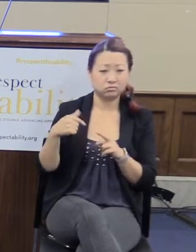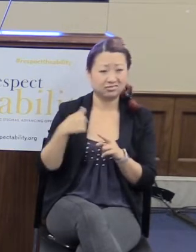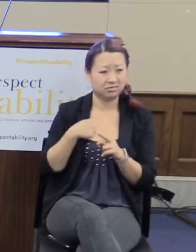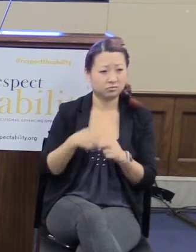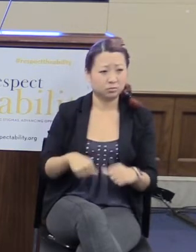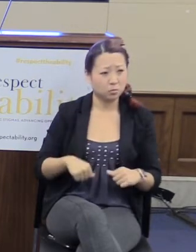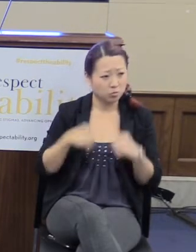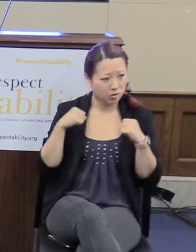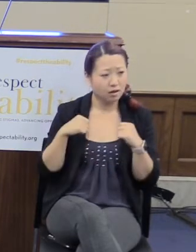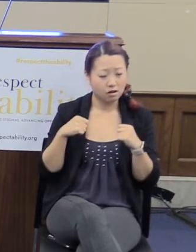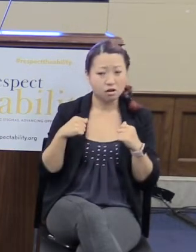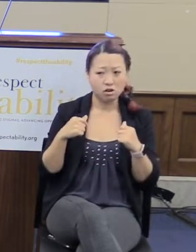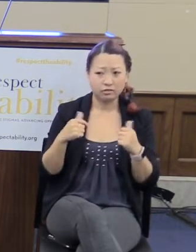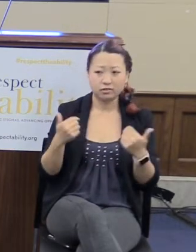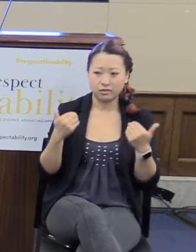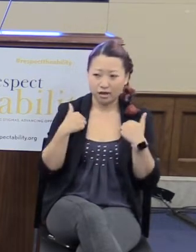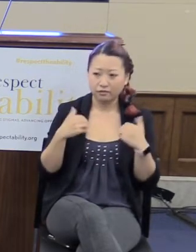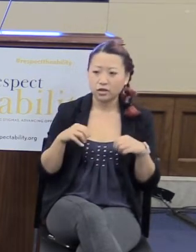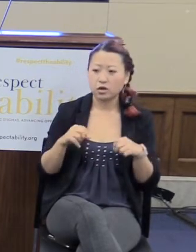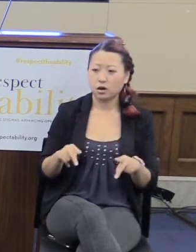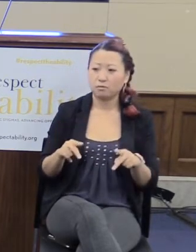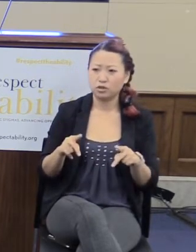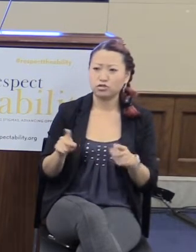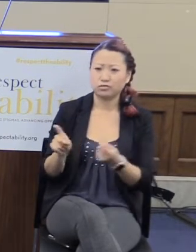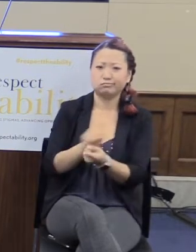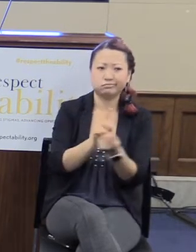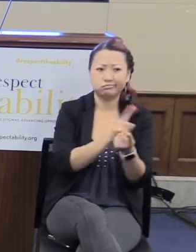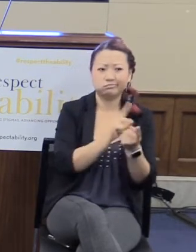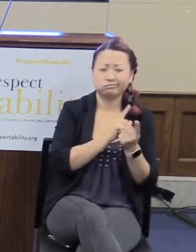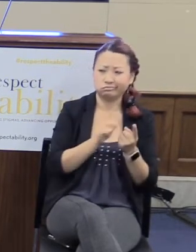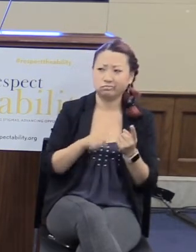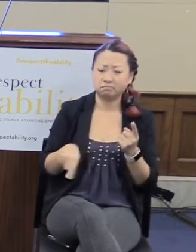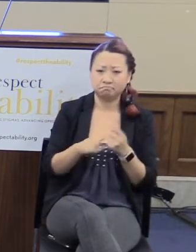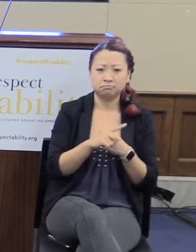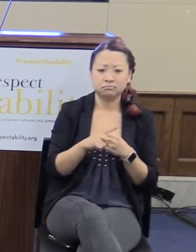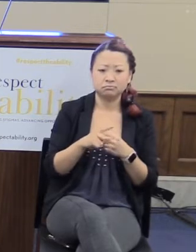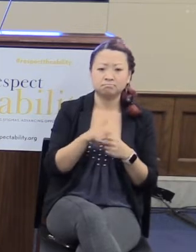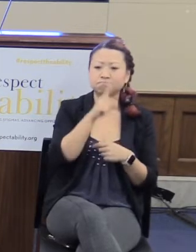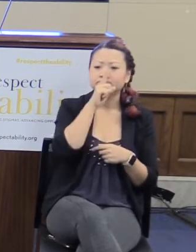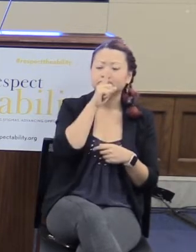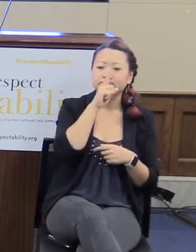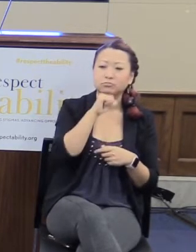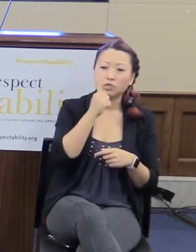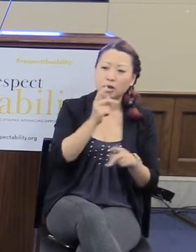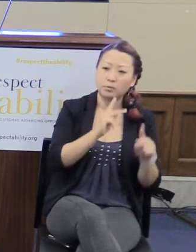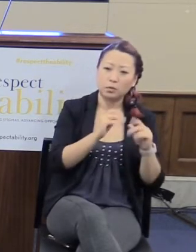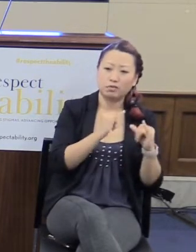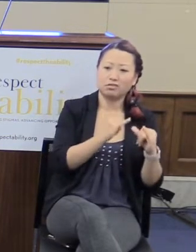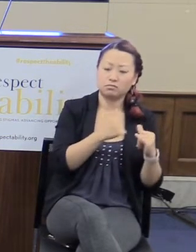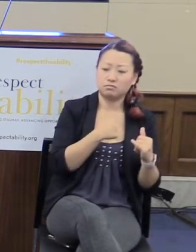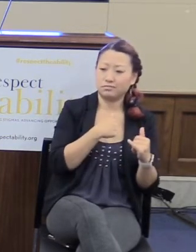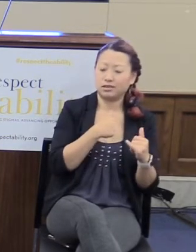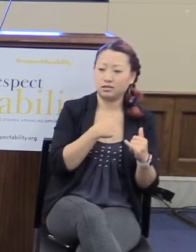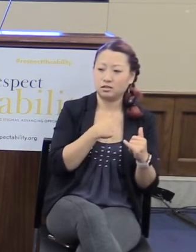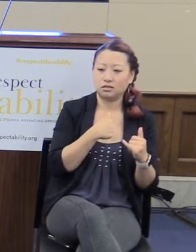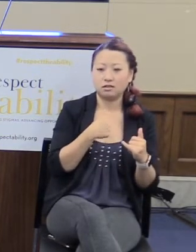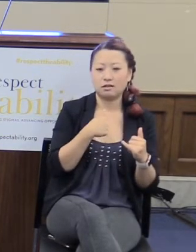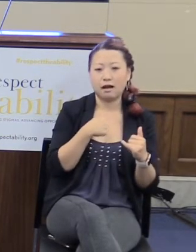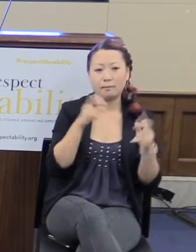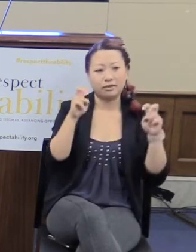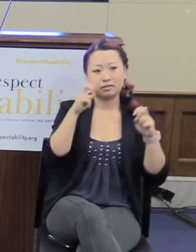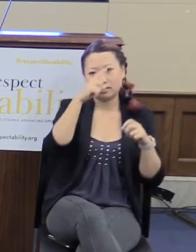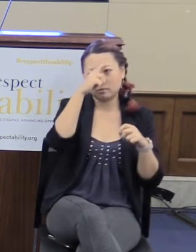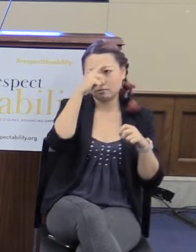proud of having the opportunity to meet them. And I'm not talking to people like me. I'm the black